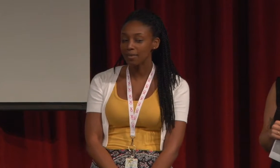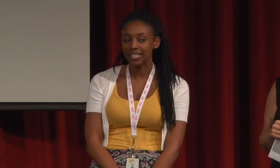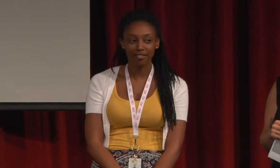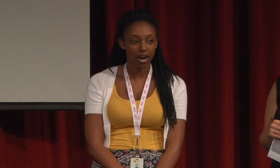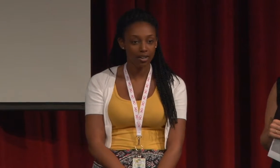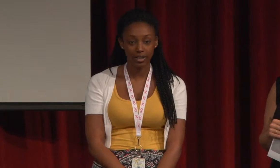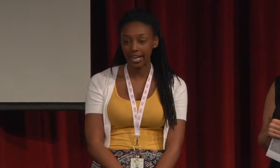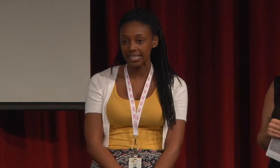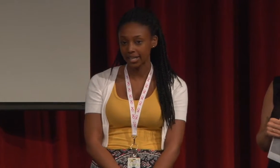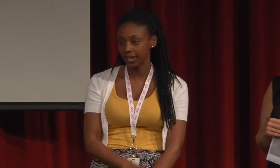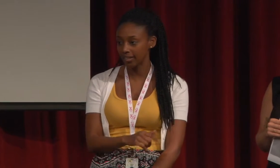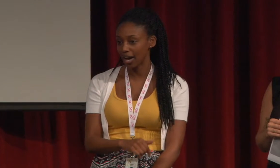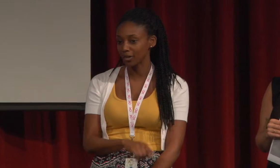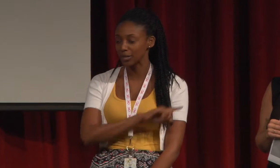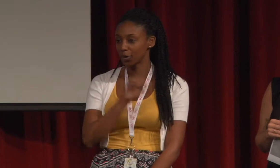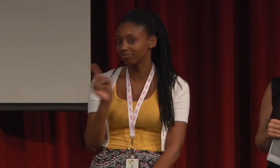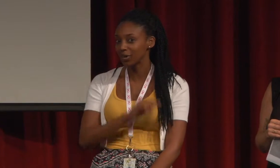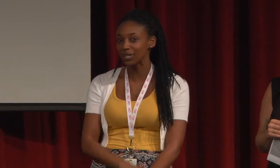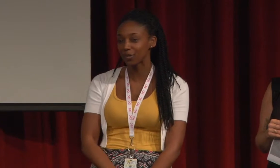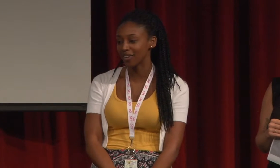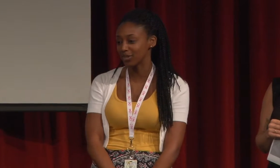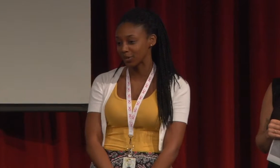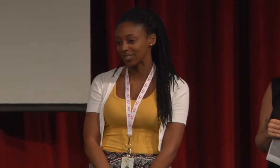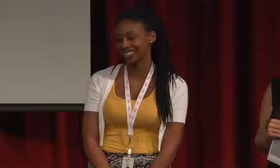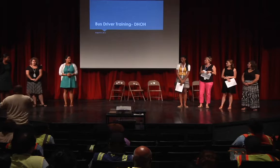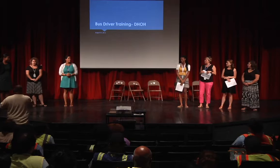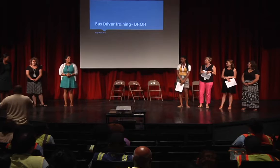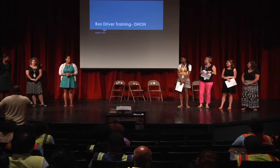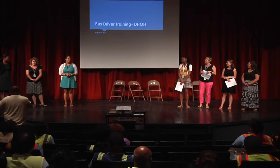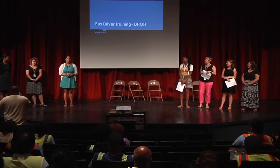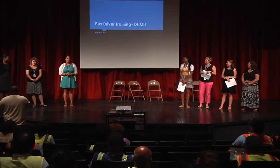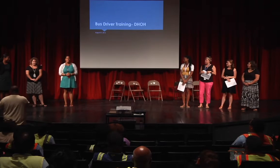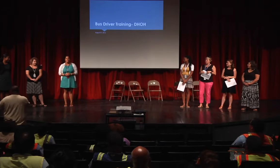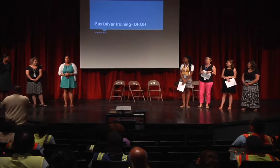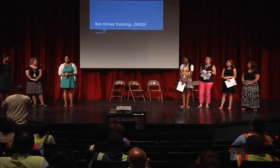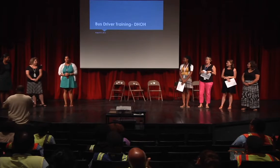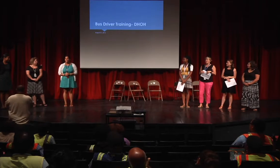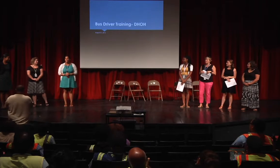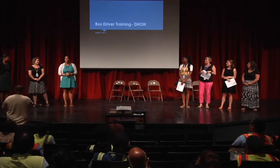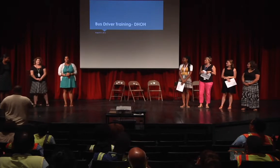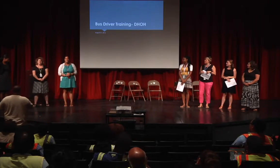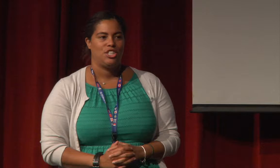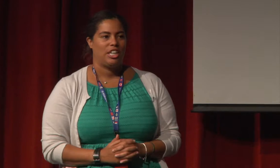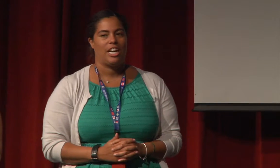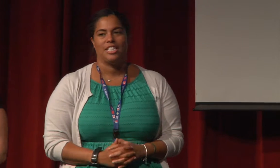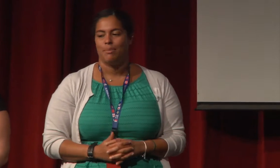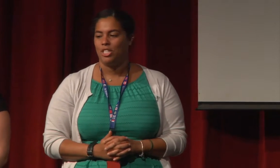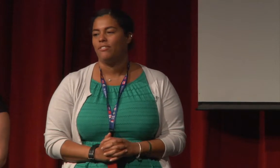a deaf and hard of hearing itinerant in the county, so going to quite a few schools. I'm Erica Jones. I'm the deaf and hard of hearing teacher here at Thomas